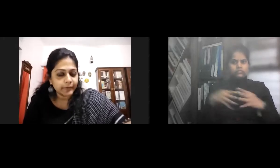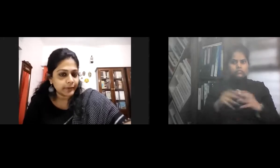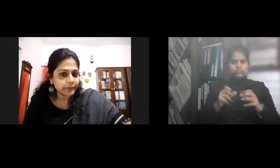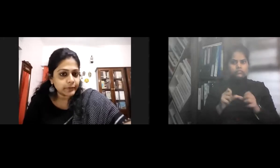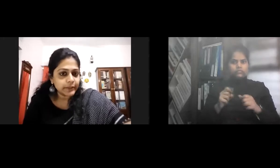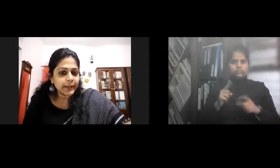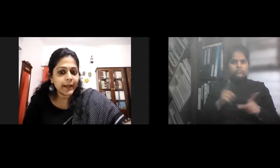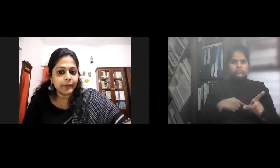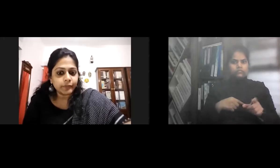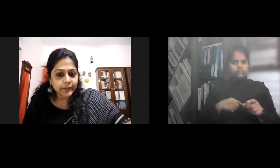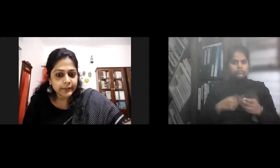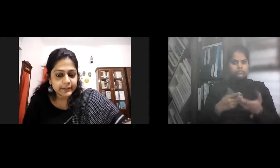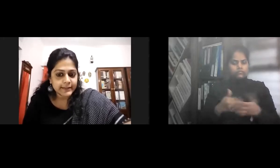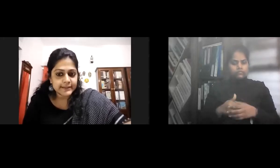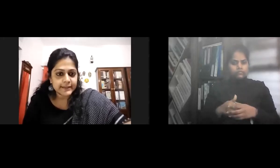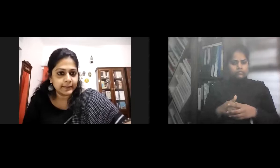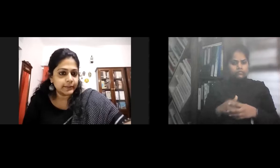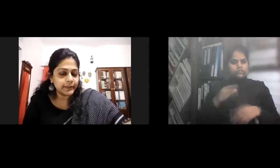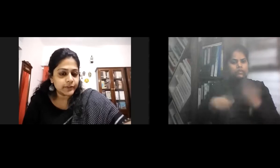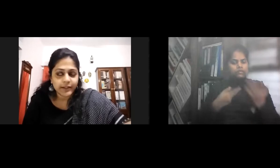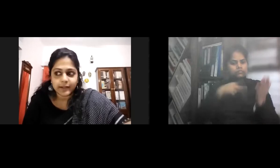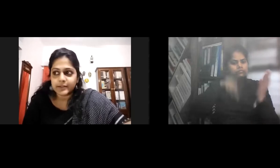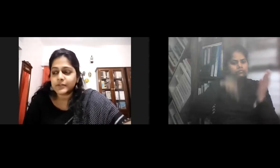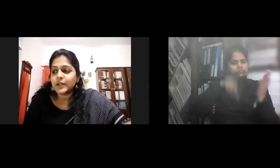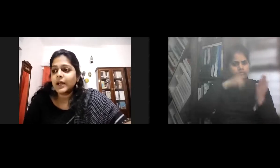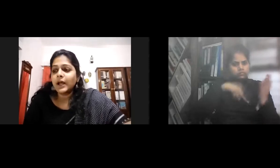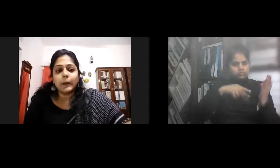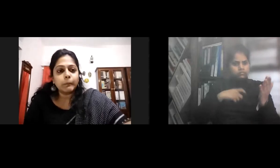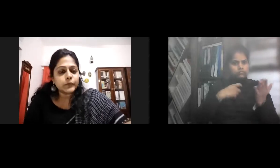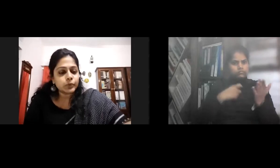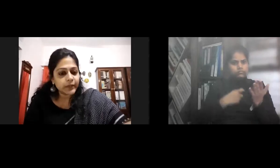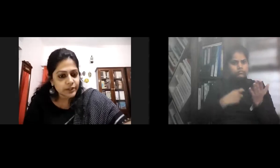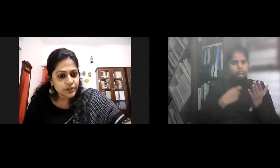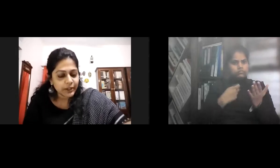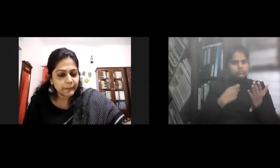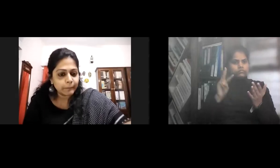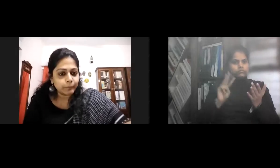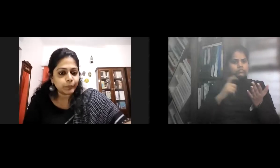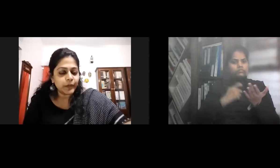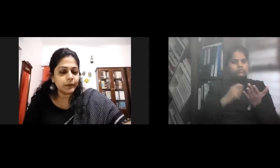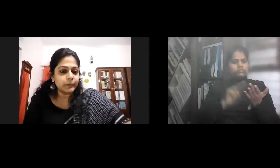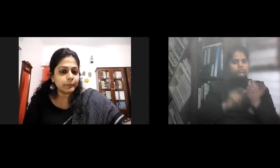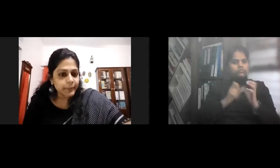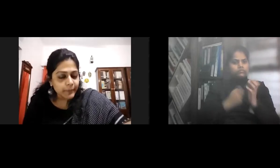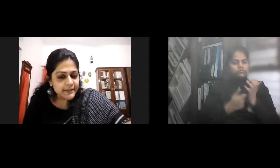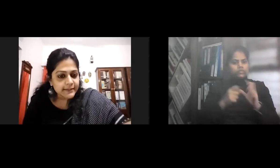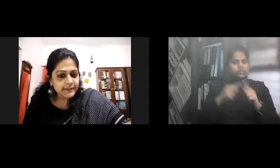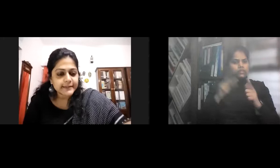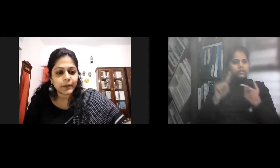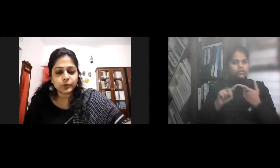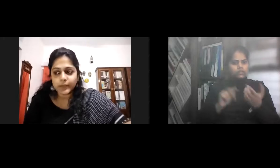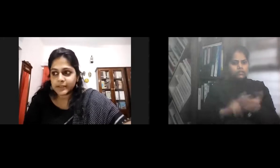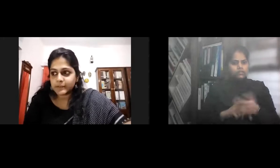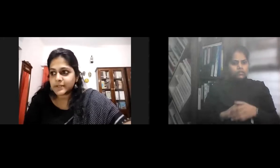unpack, unravel, and read these literary narratives. So each paper presenter